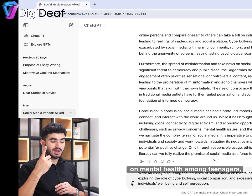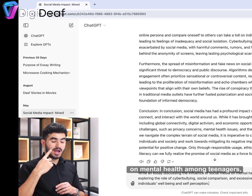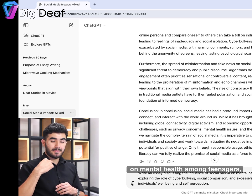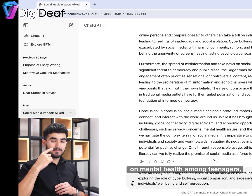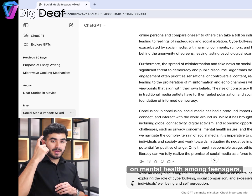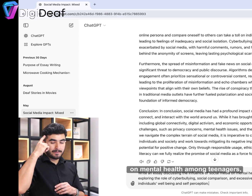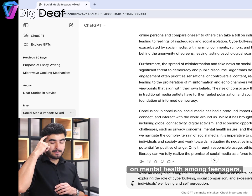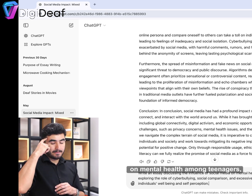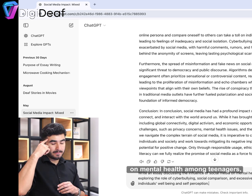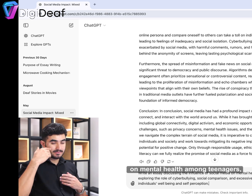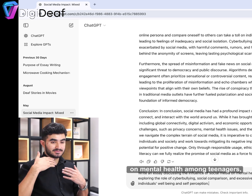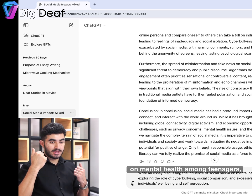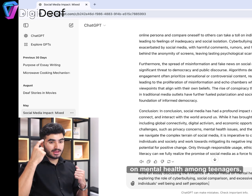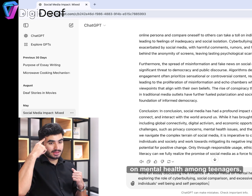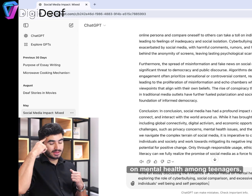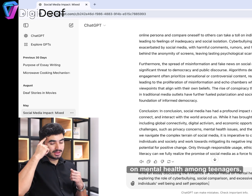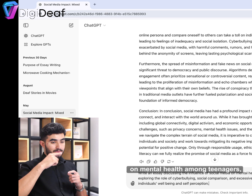on mental health among teenagers,